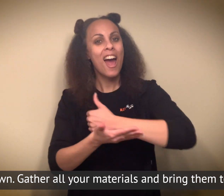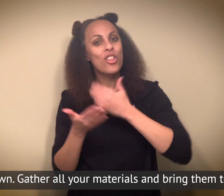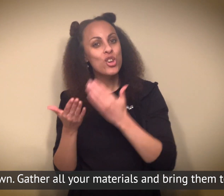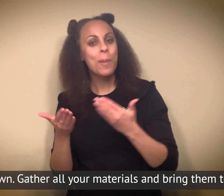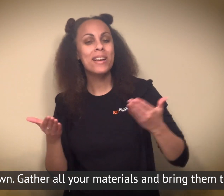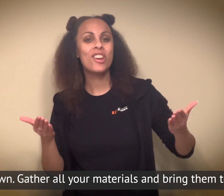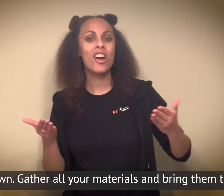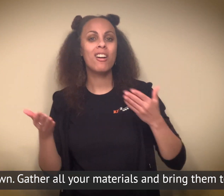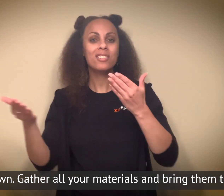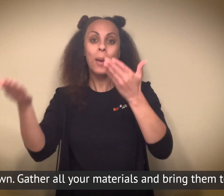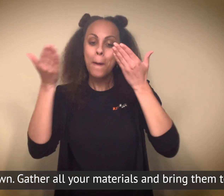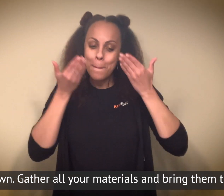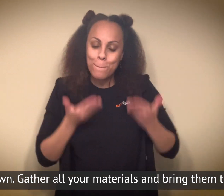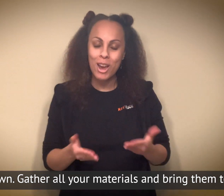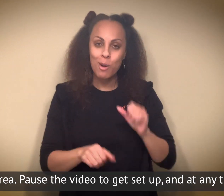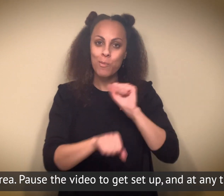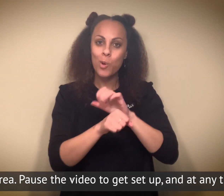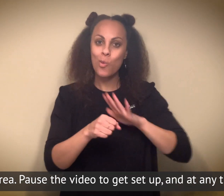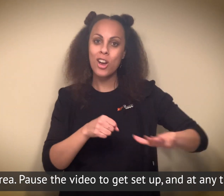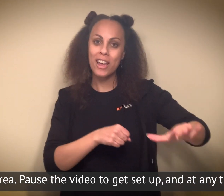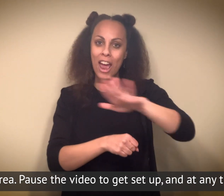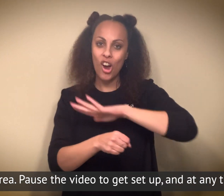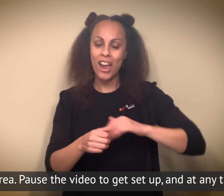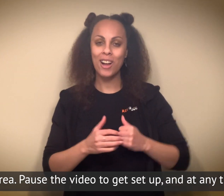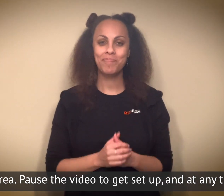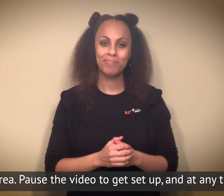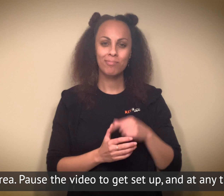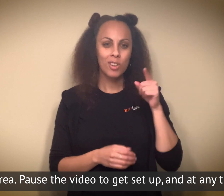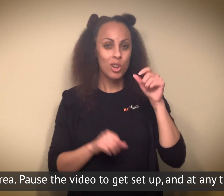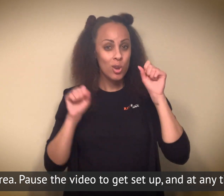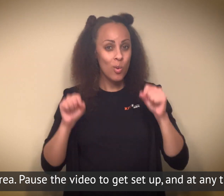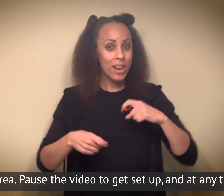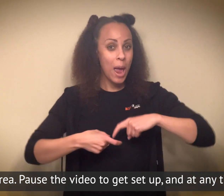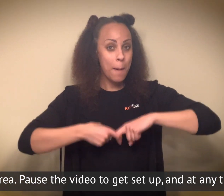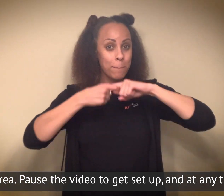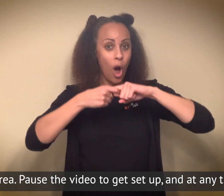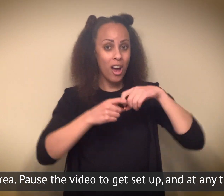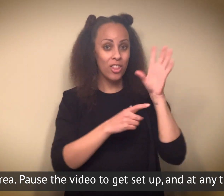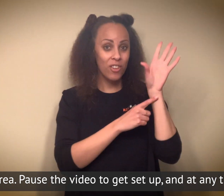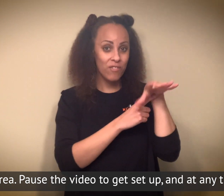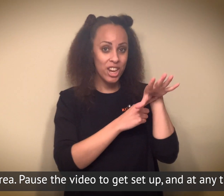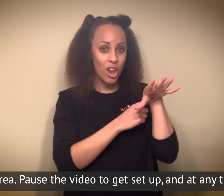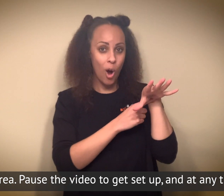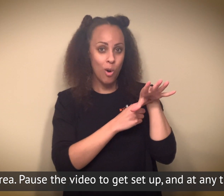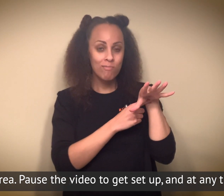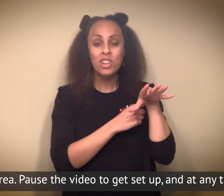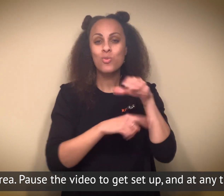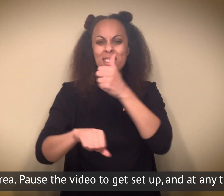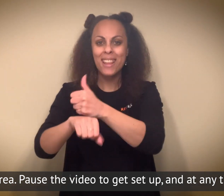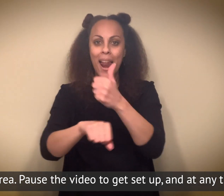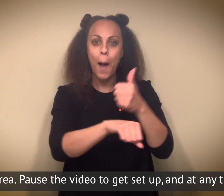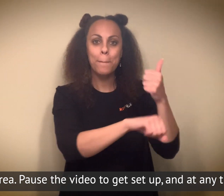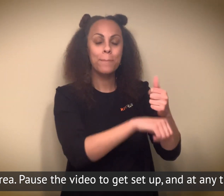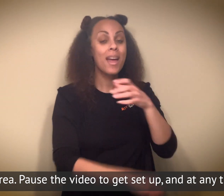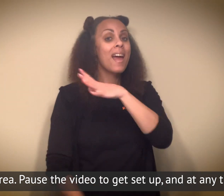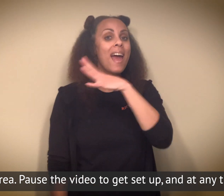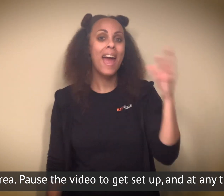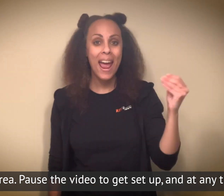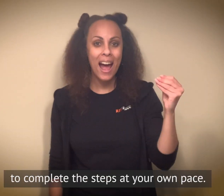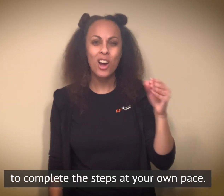Gather all your materials and bring them to your work area. Pause the video to get set up, and at